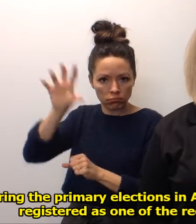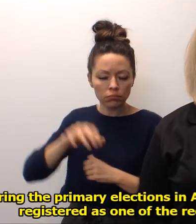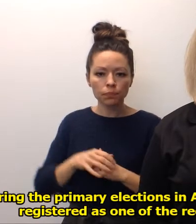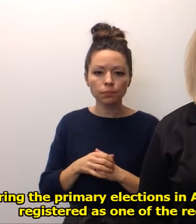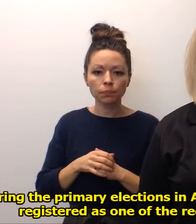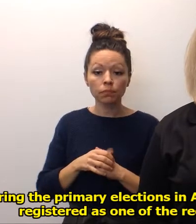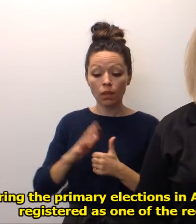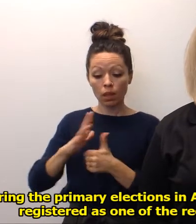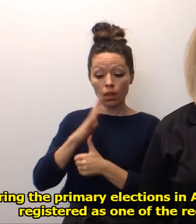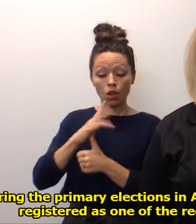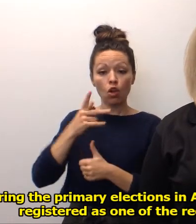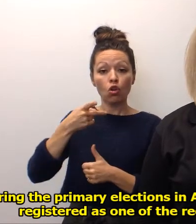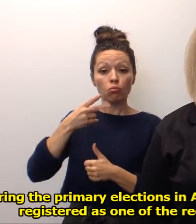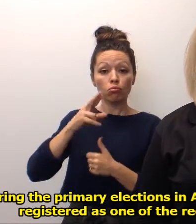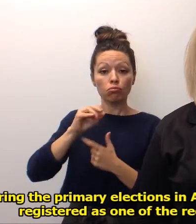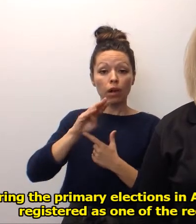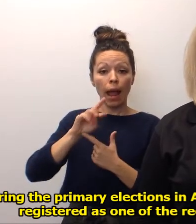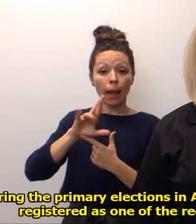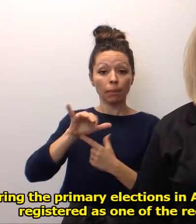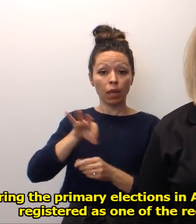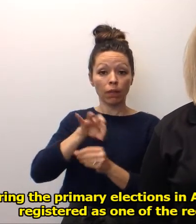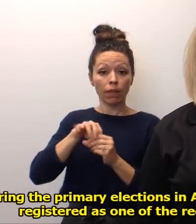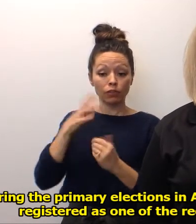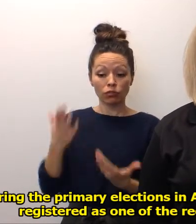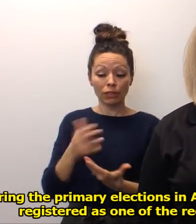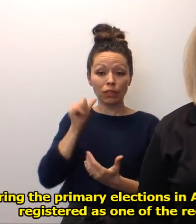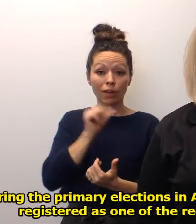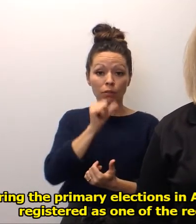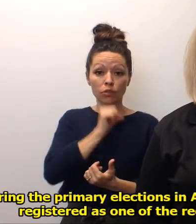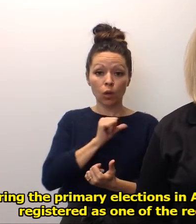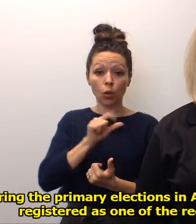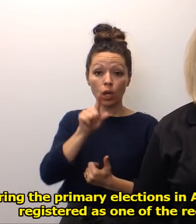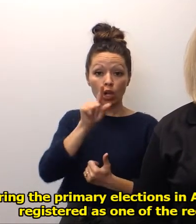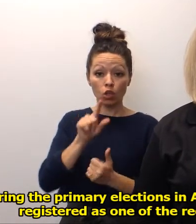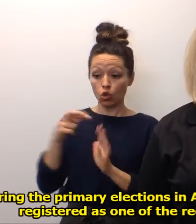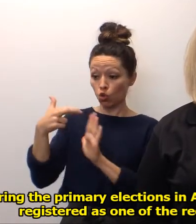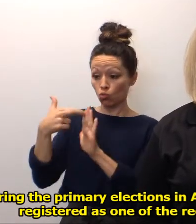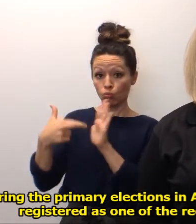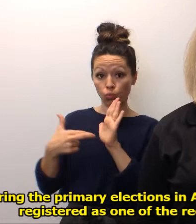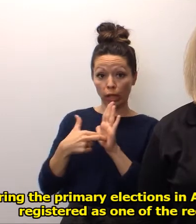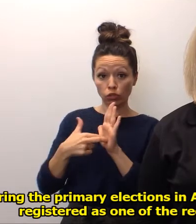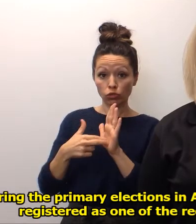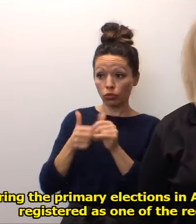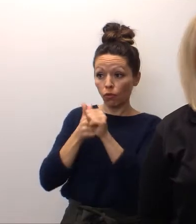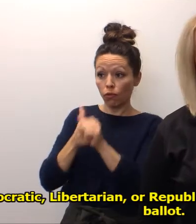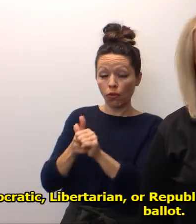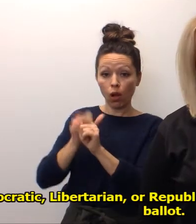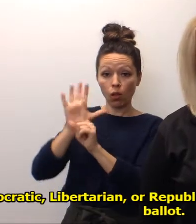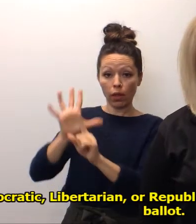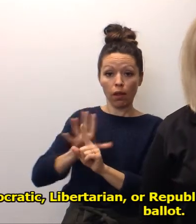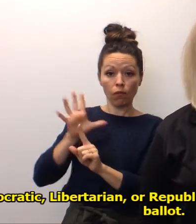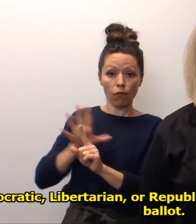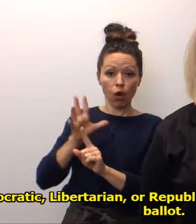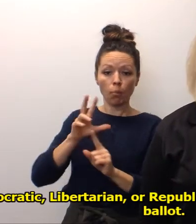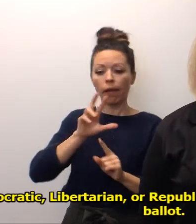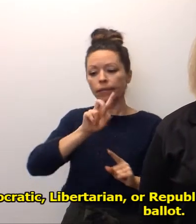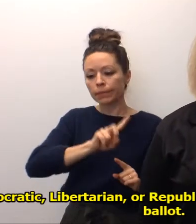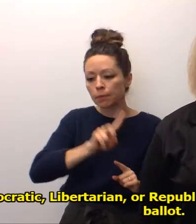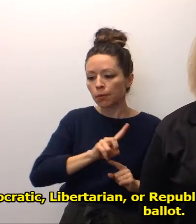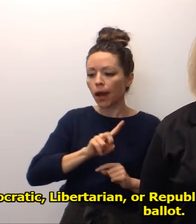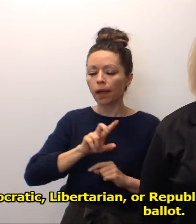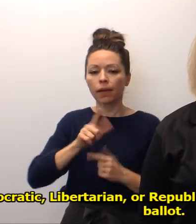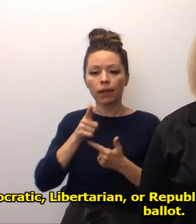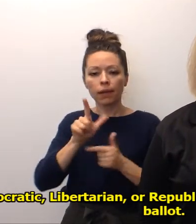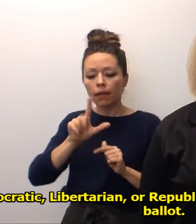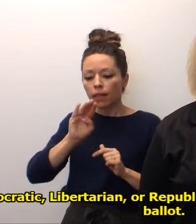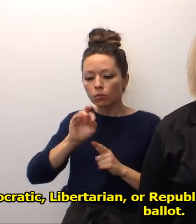the primary elections in Arizona, voters who are registered as one of the recognized parties, Democratic, Libertarian,